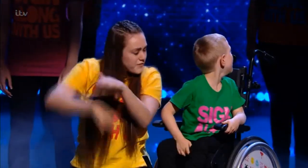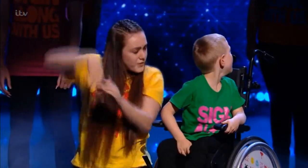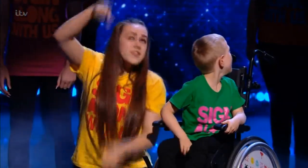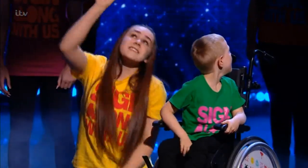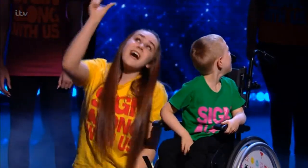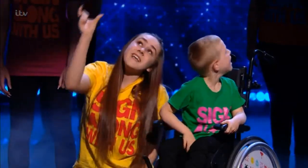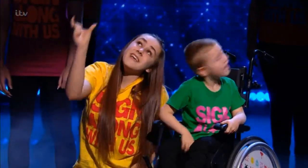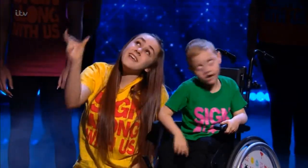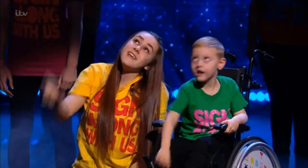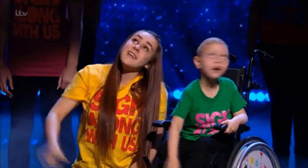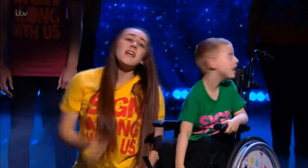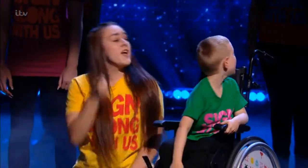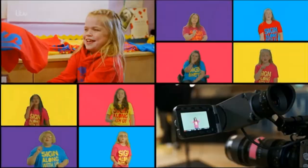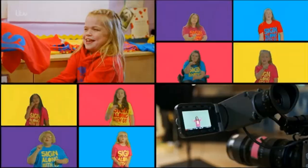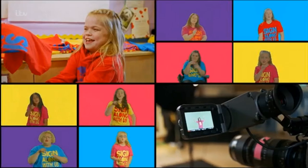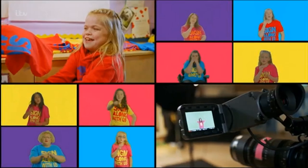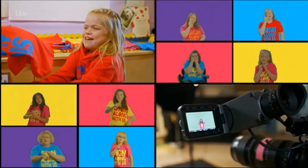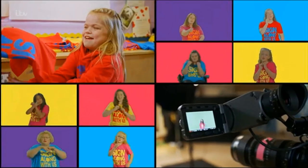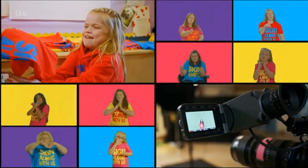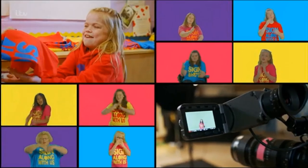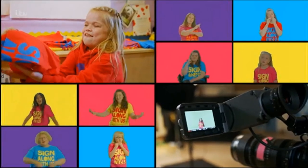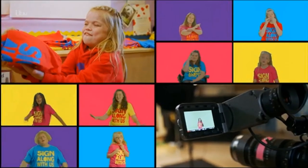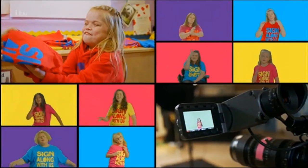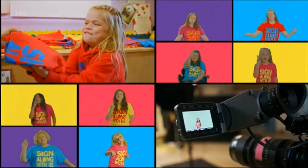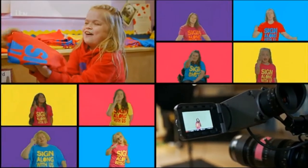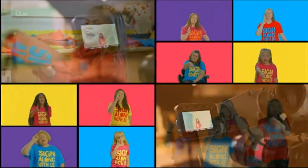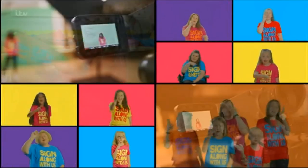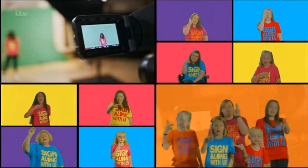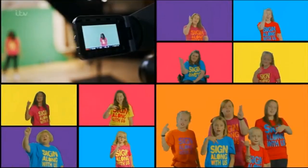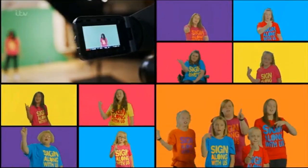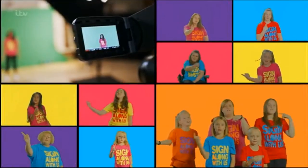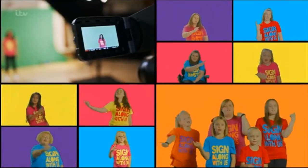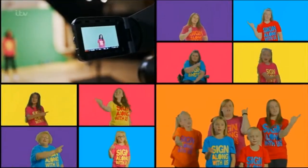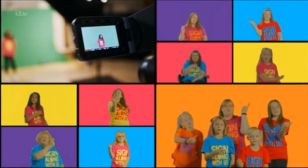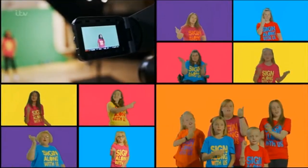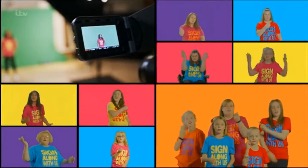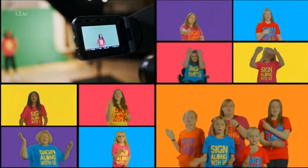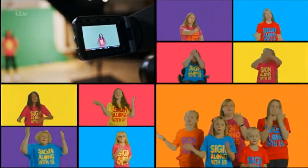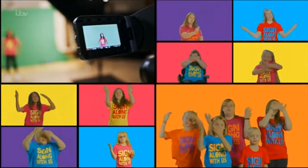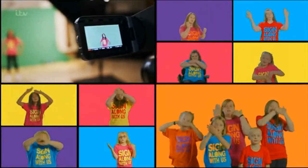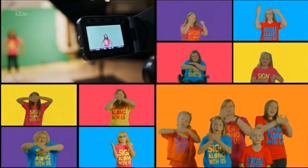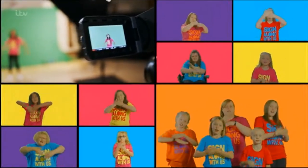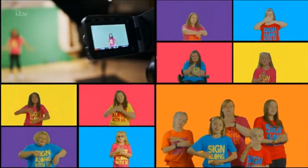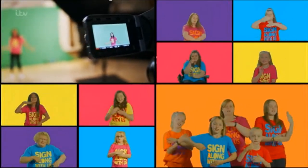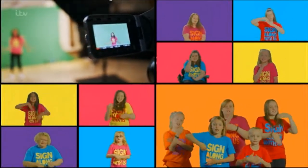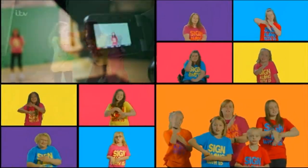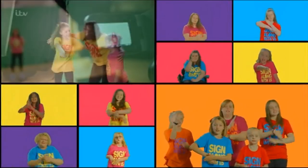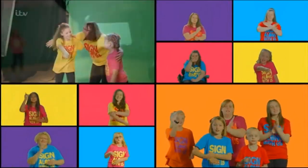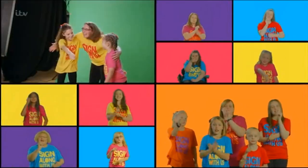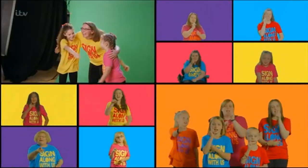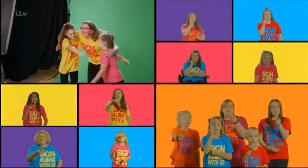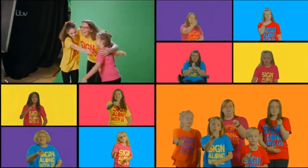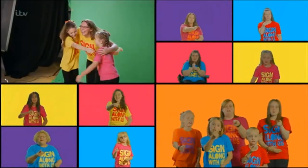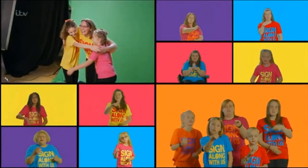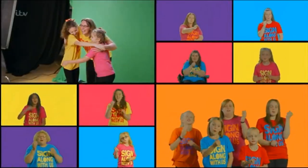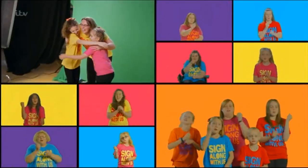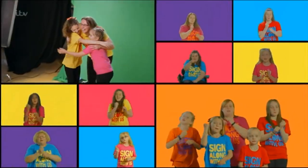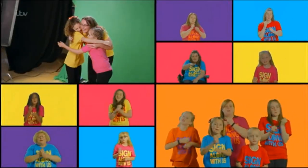of people. You can lose sight of it all, and the darkness inside you can make